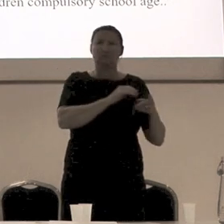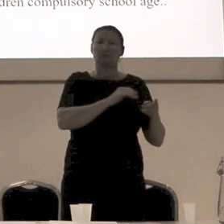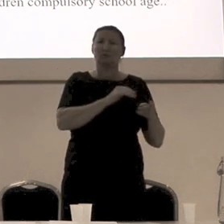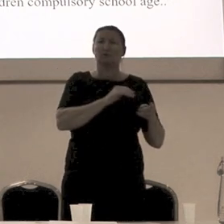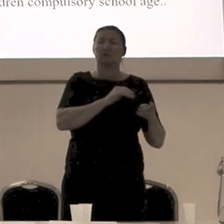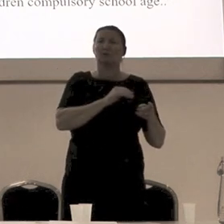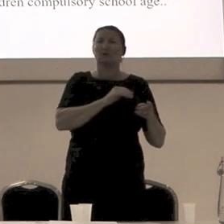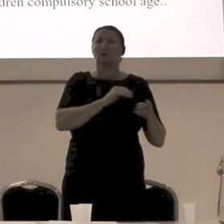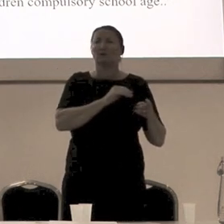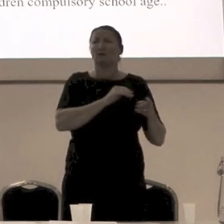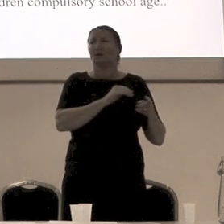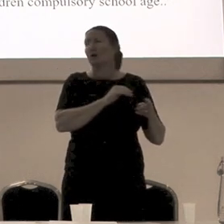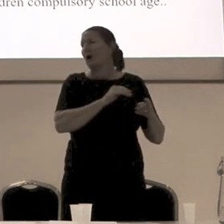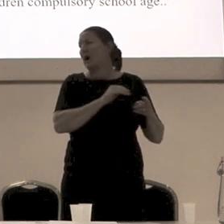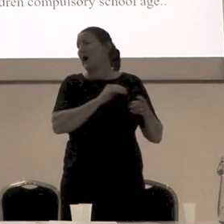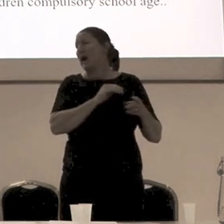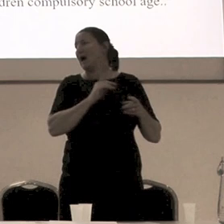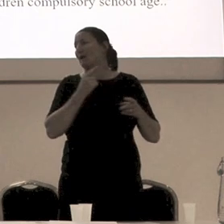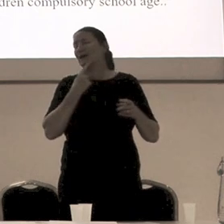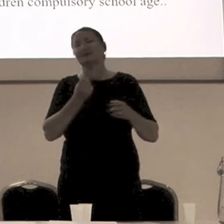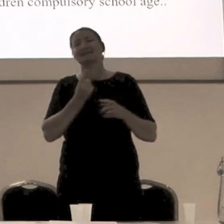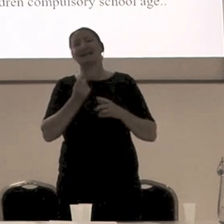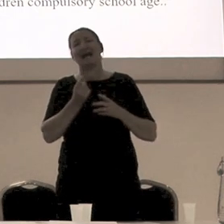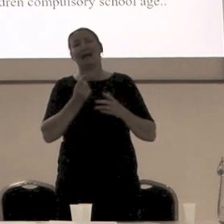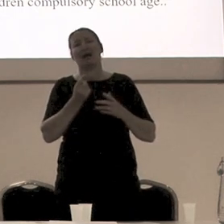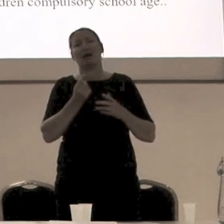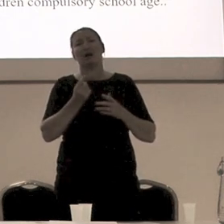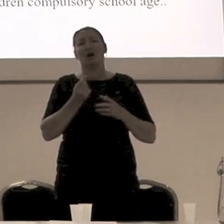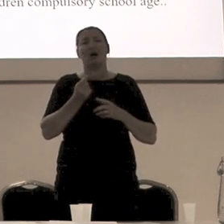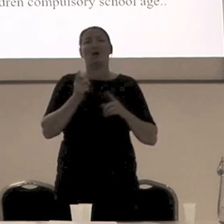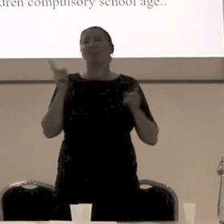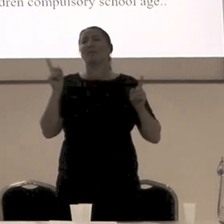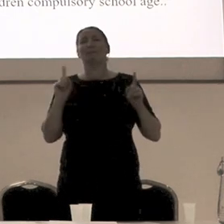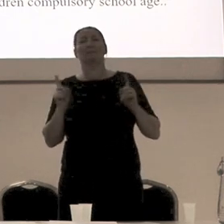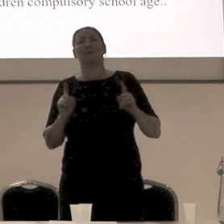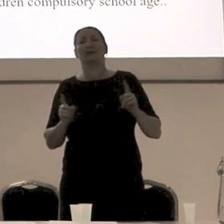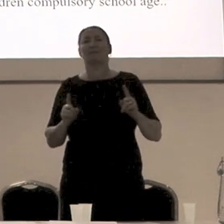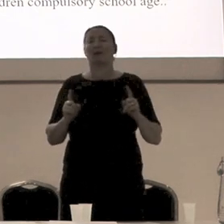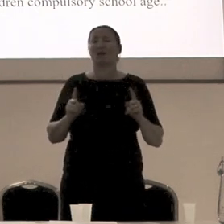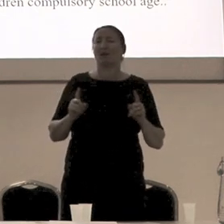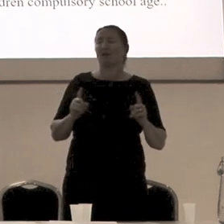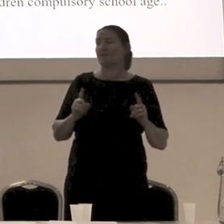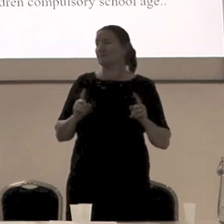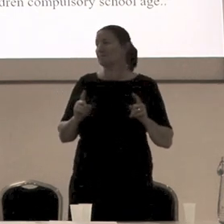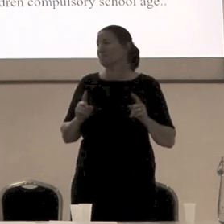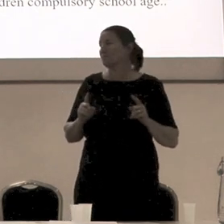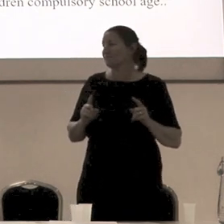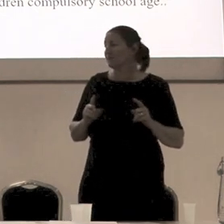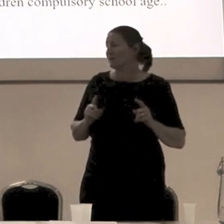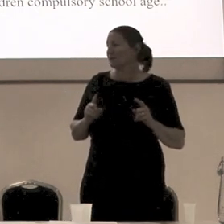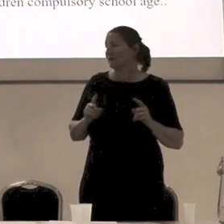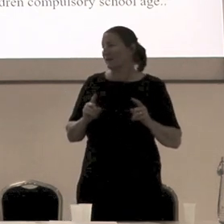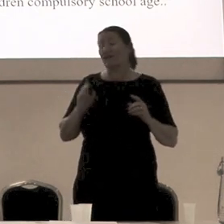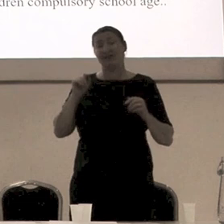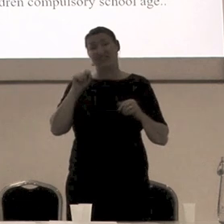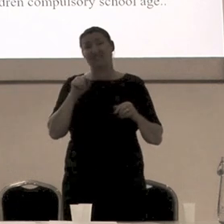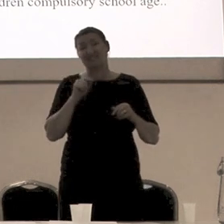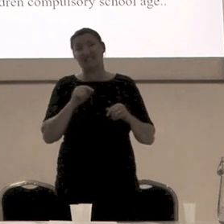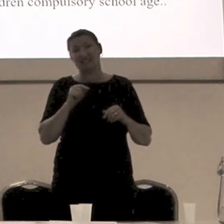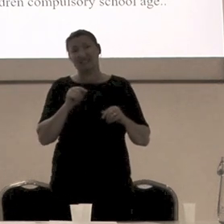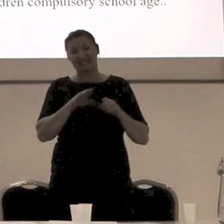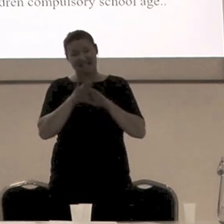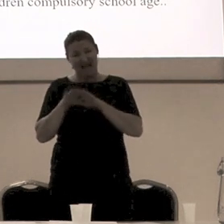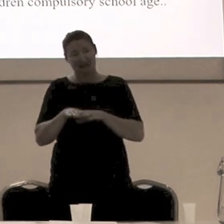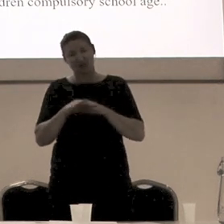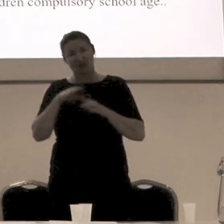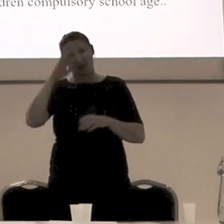is with the steady restriction amongst all the thrifty, energetic, superior stock, constitutes a national and race